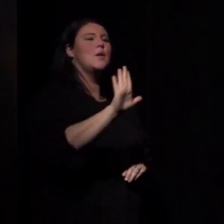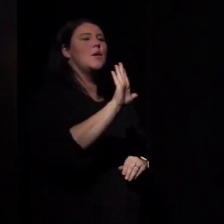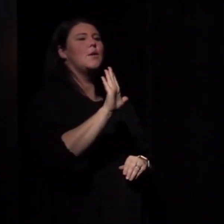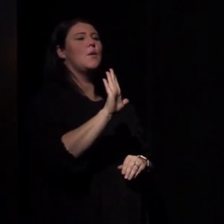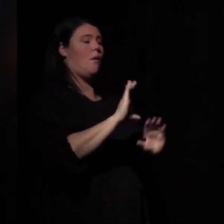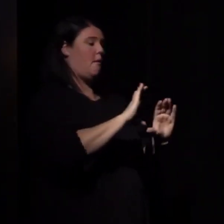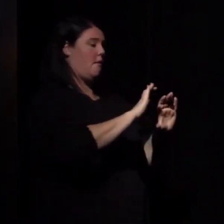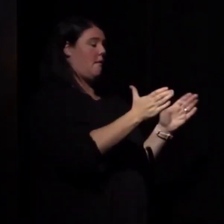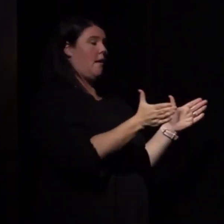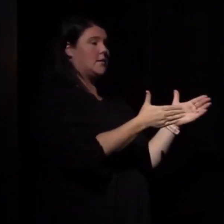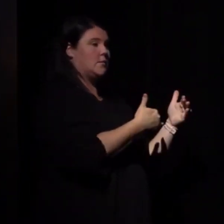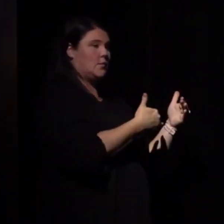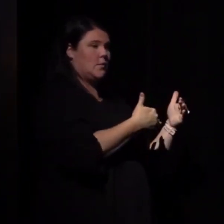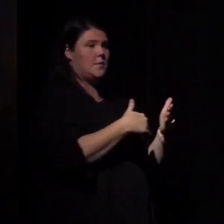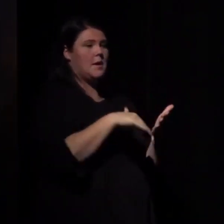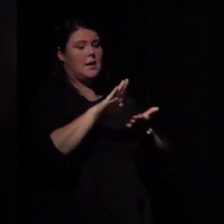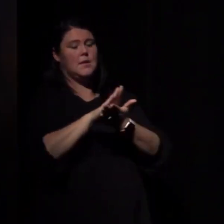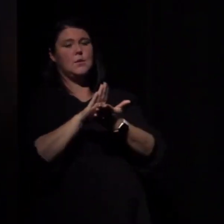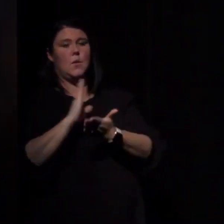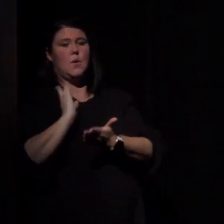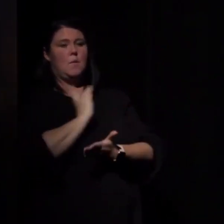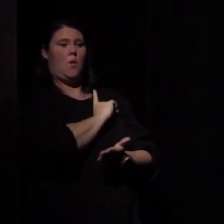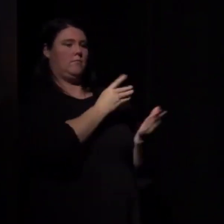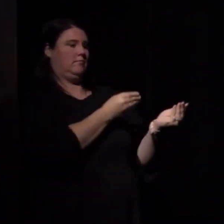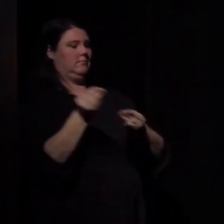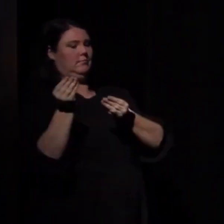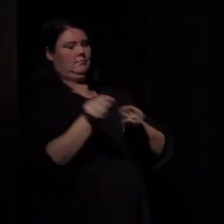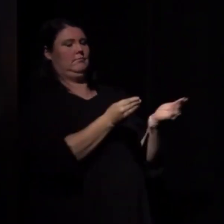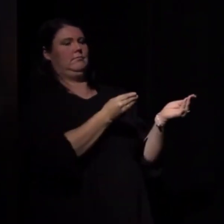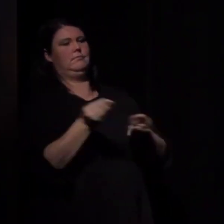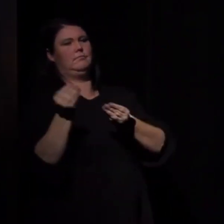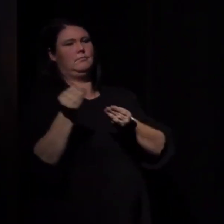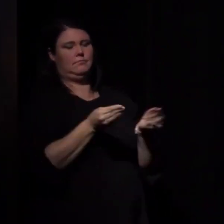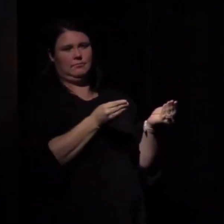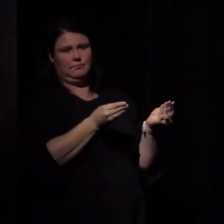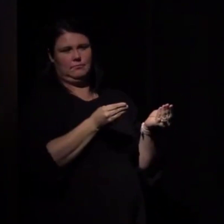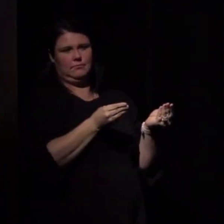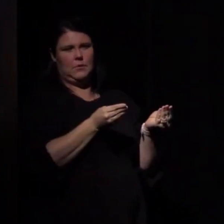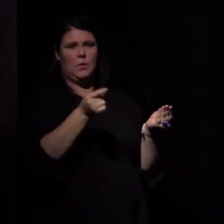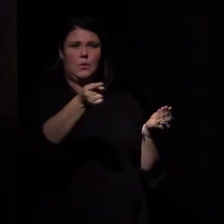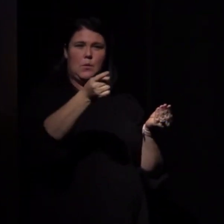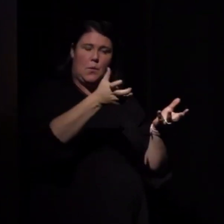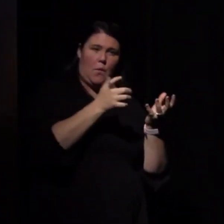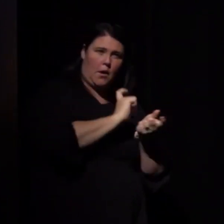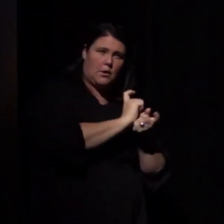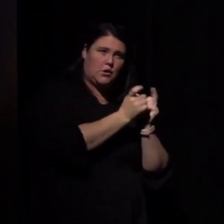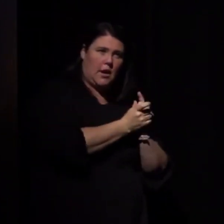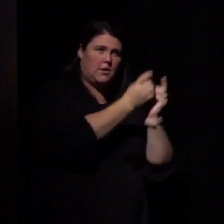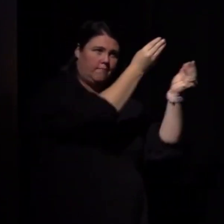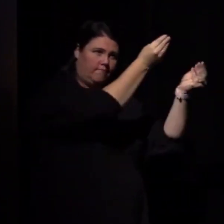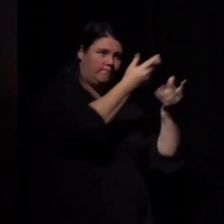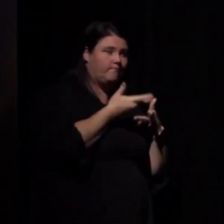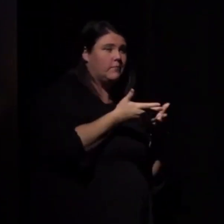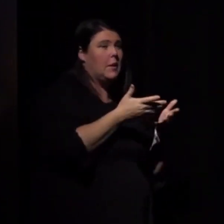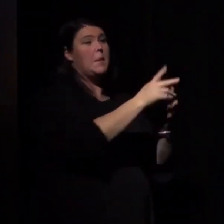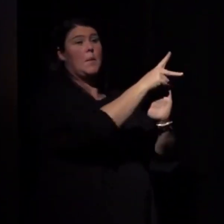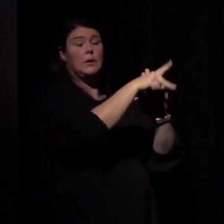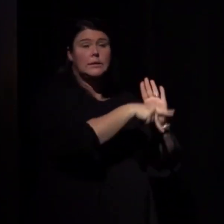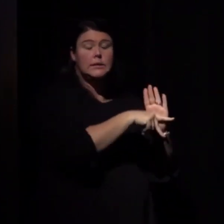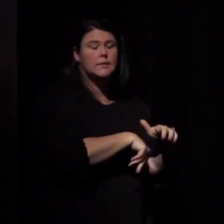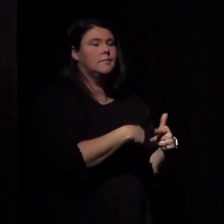the classroom and your school board. We are the liaisons of what you guys want to see. So if you have any issues with